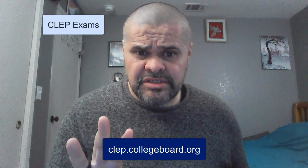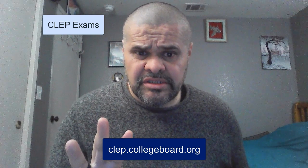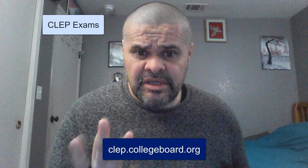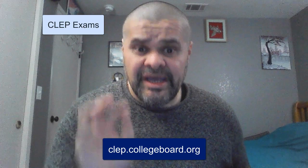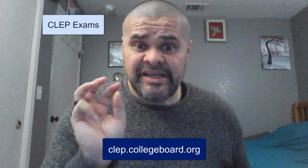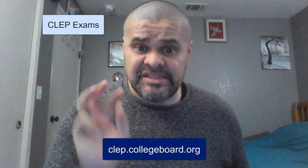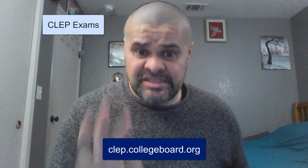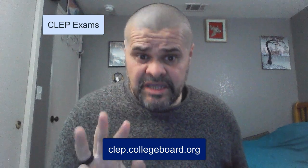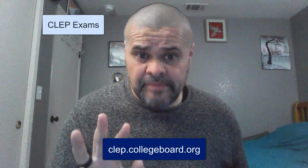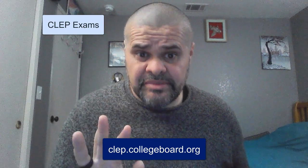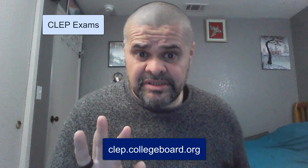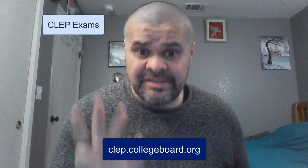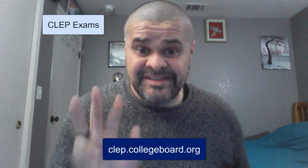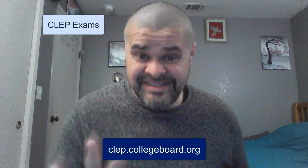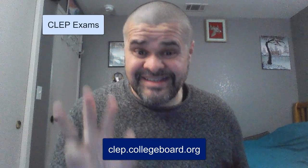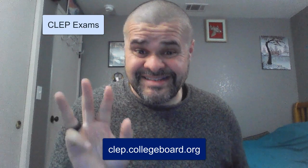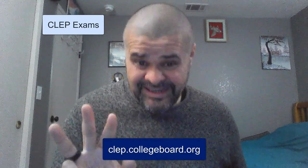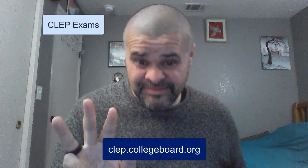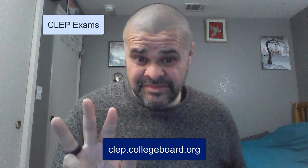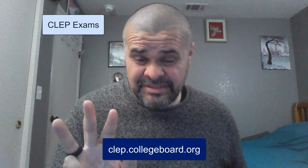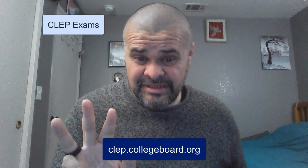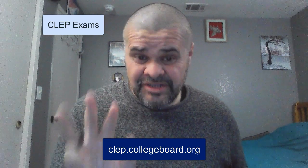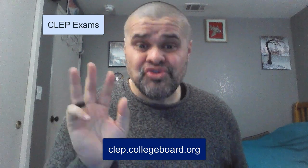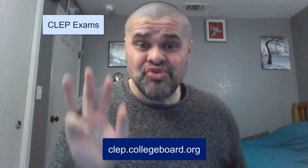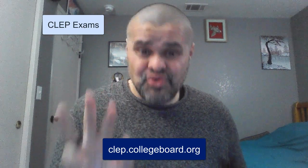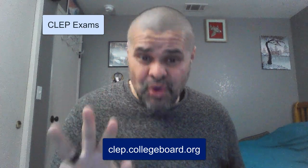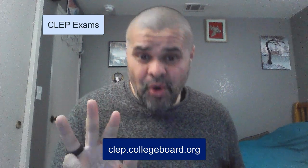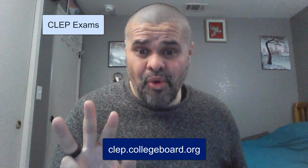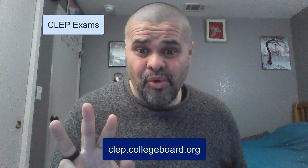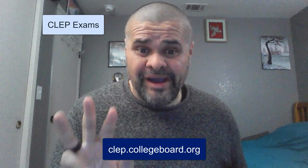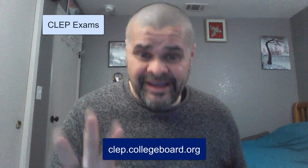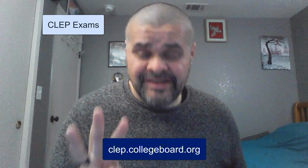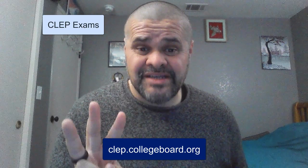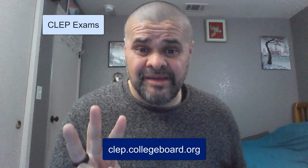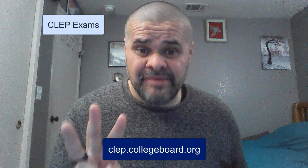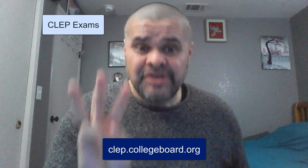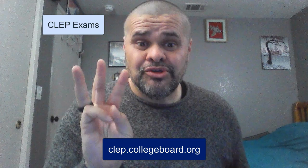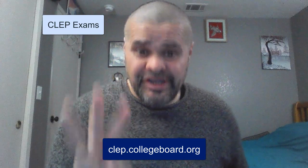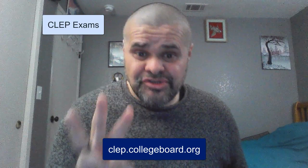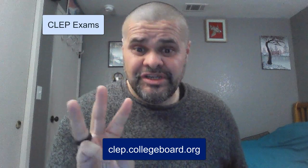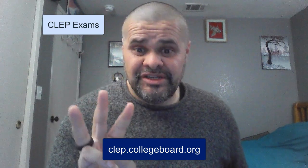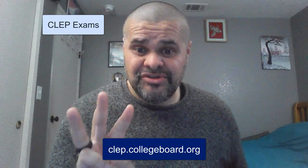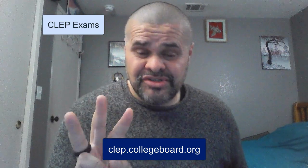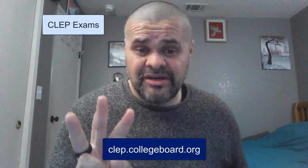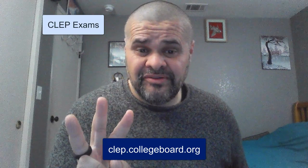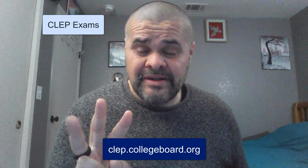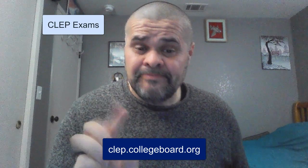colleges, accept these exams. So you know ahead of time, you're educating yourself. So